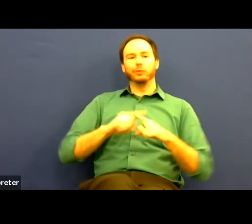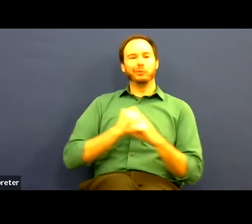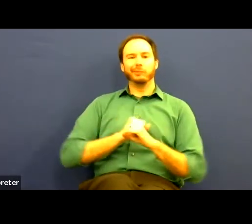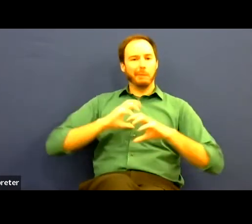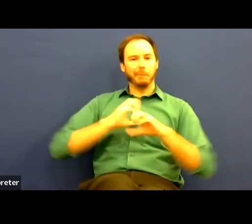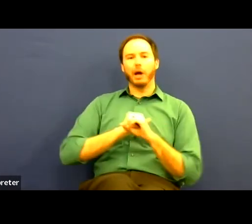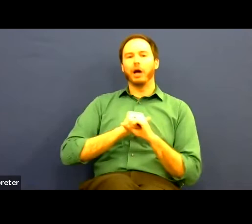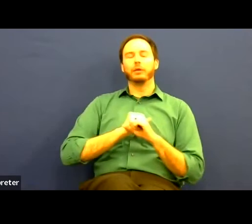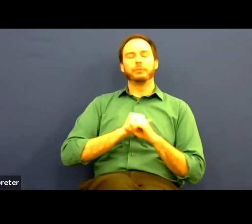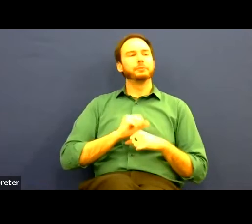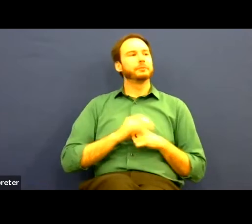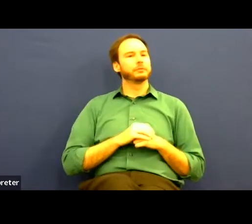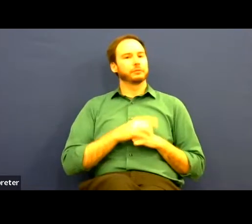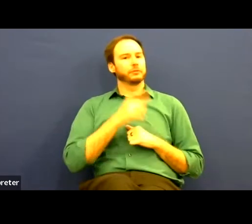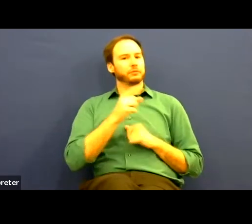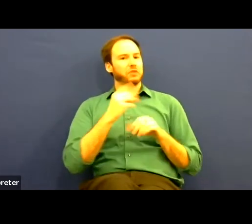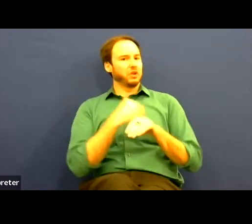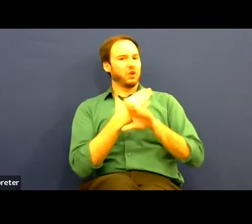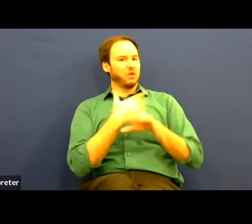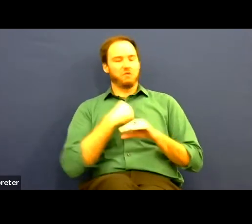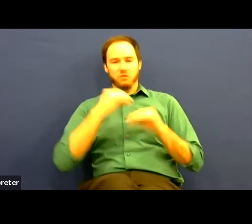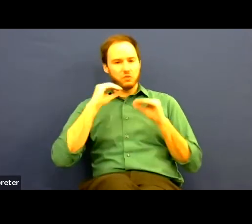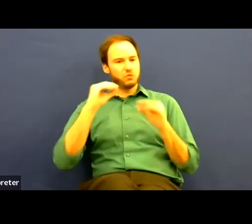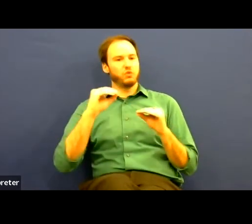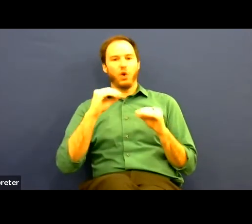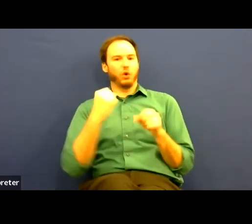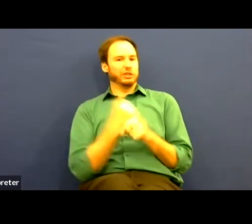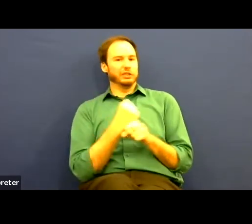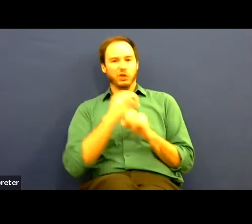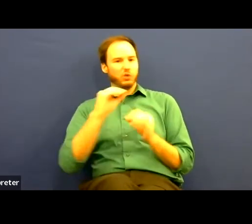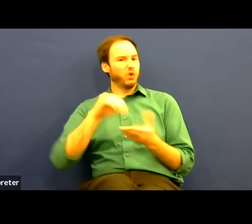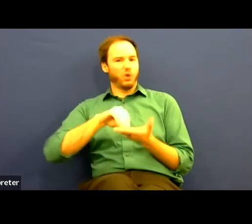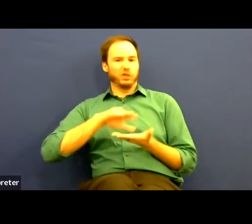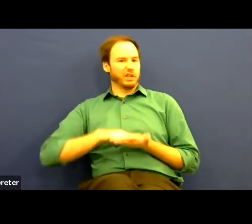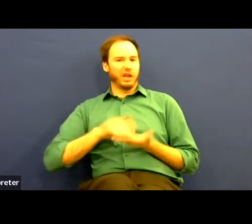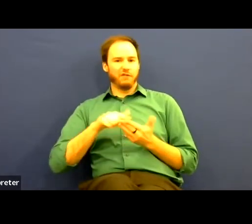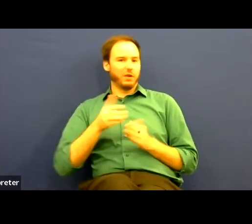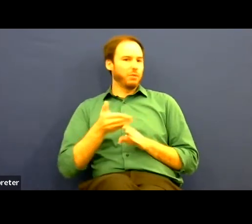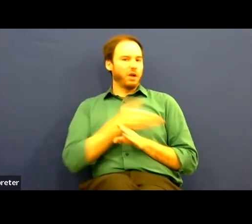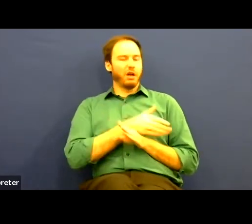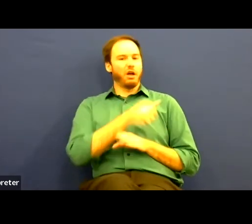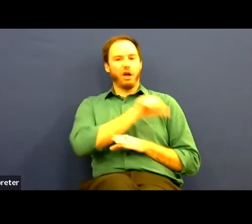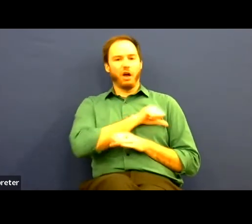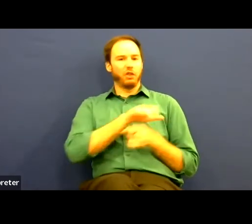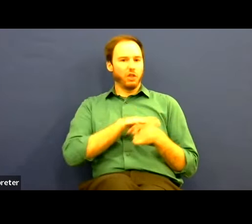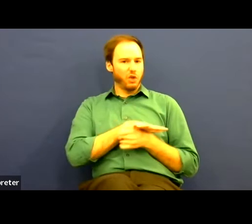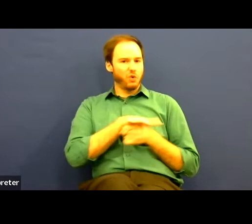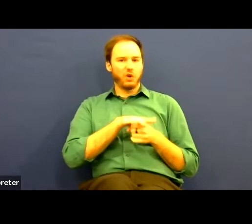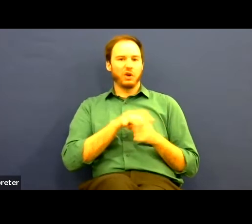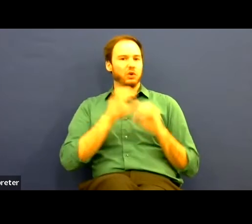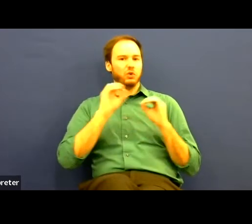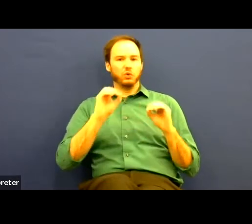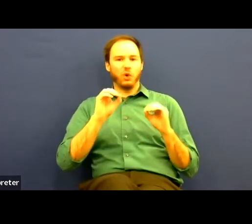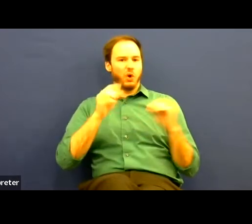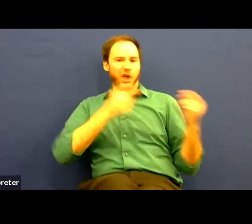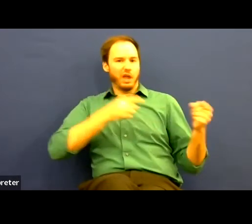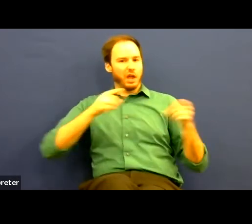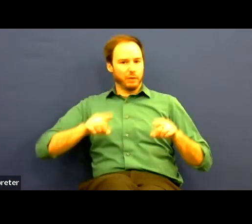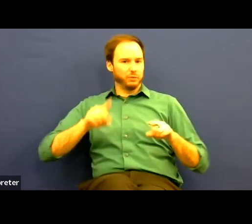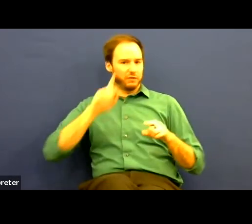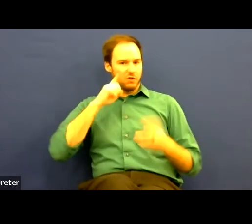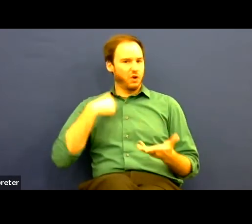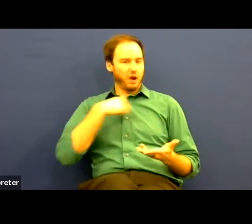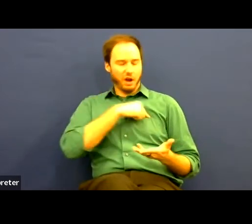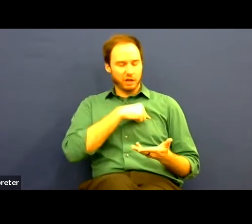combusting? So no, we do not have any data on that in terms of any actual incidents that have